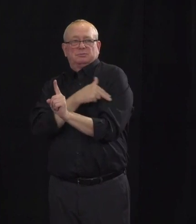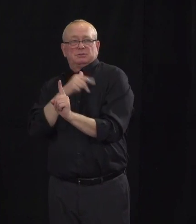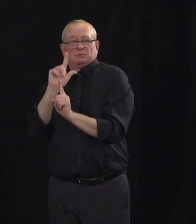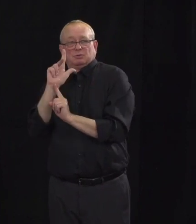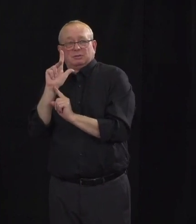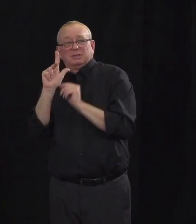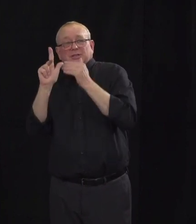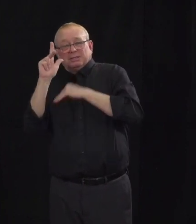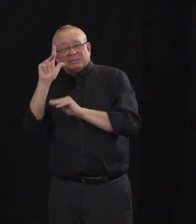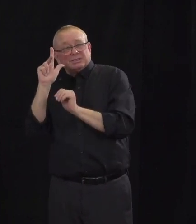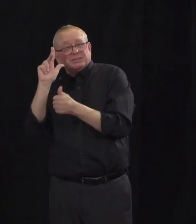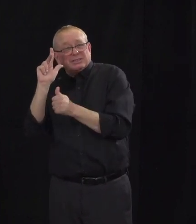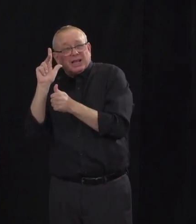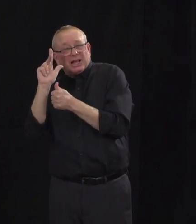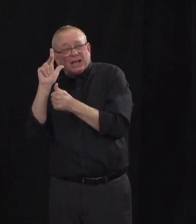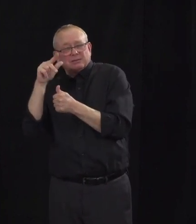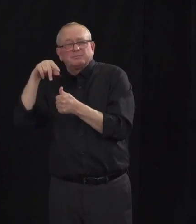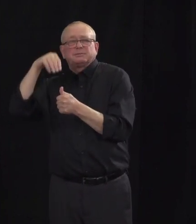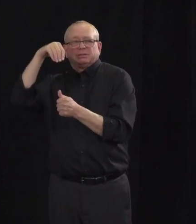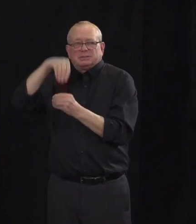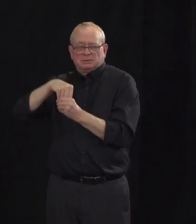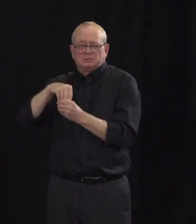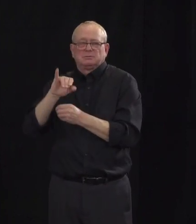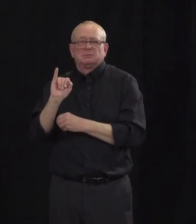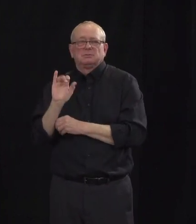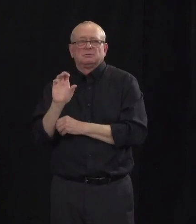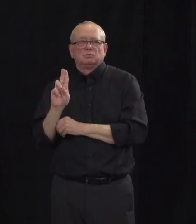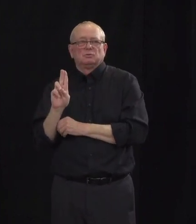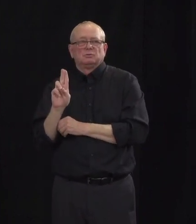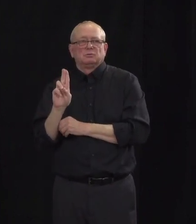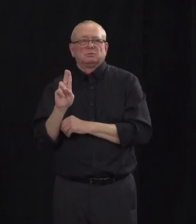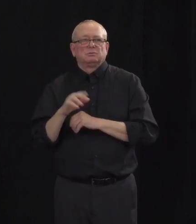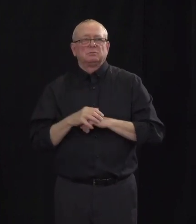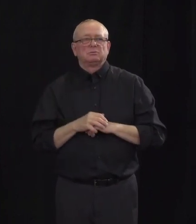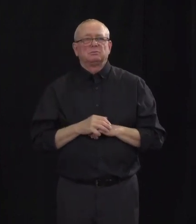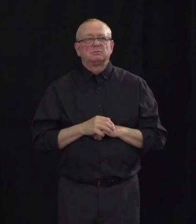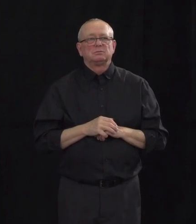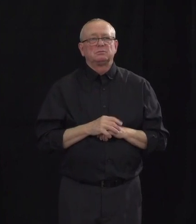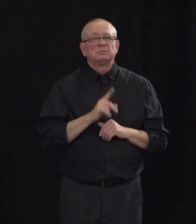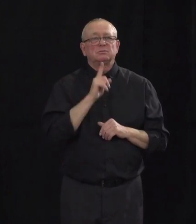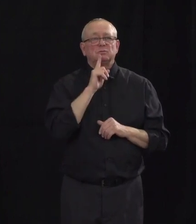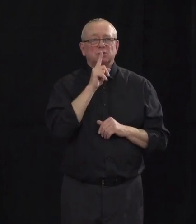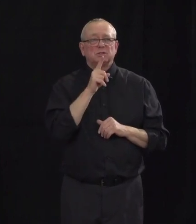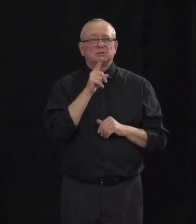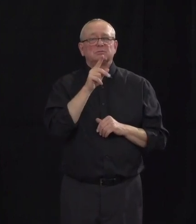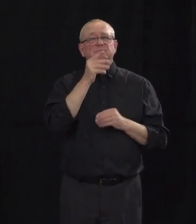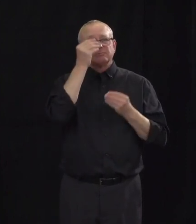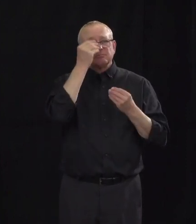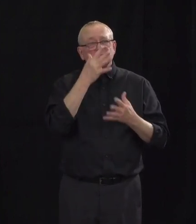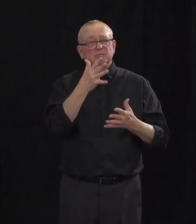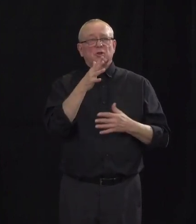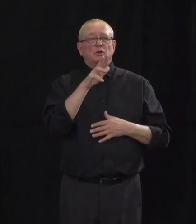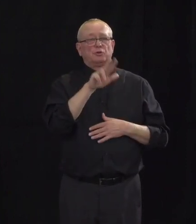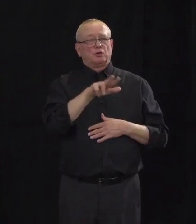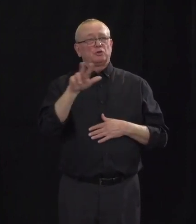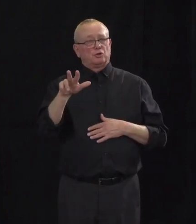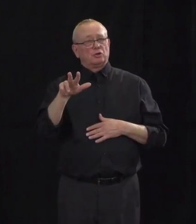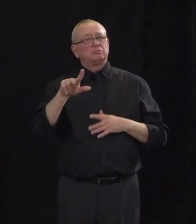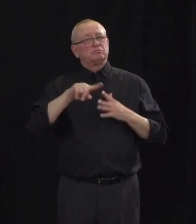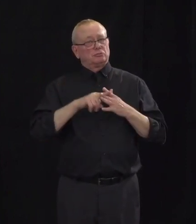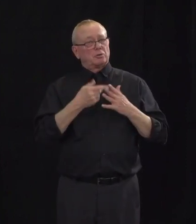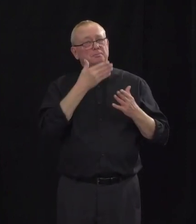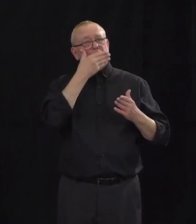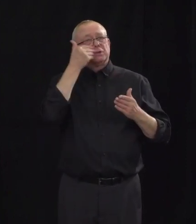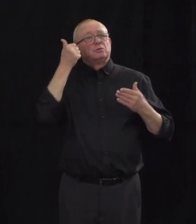pleased to share that we can confirm that 33 Albertans have recovered, an increase of 6 from yesterday. These recoveries